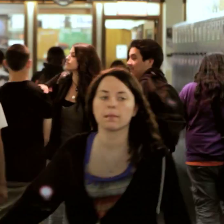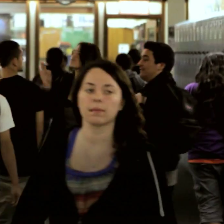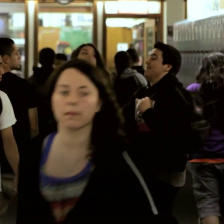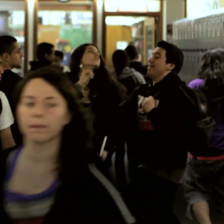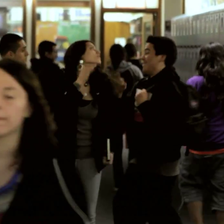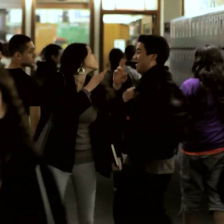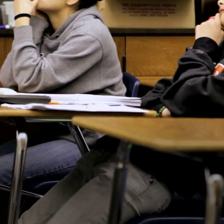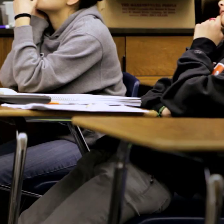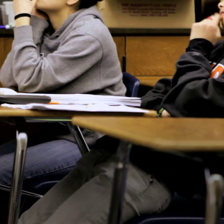That's awesome.